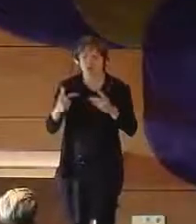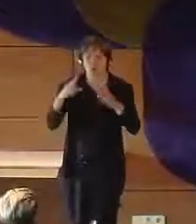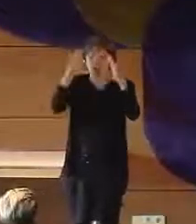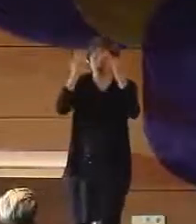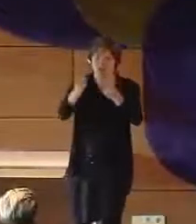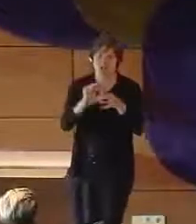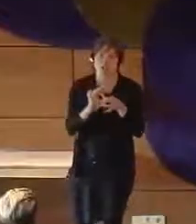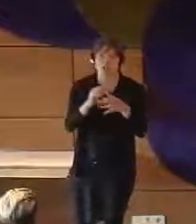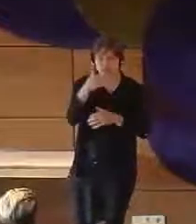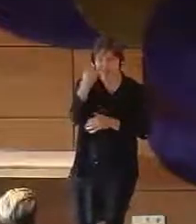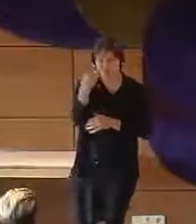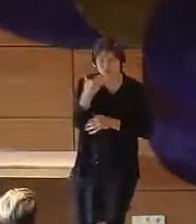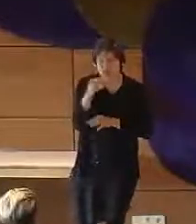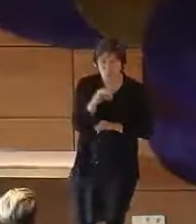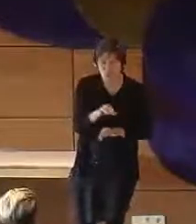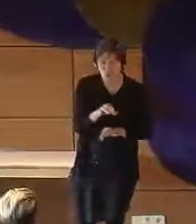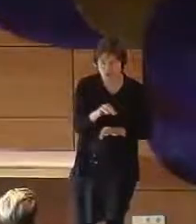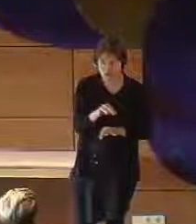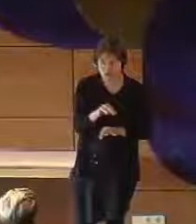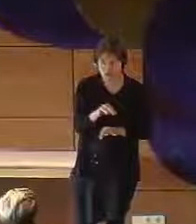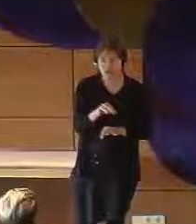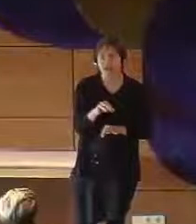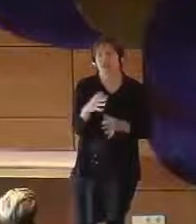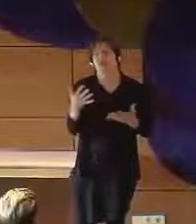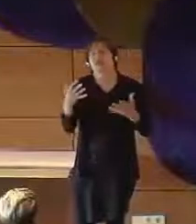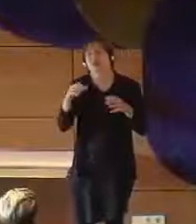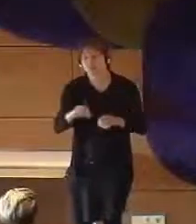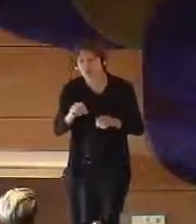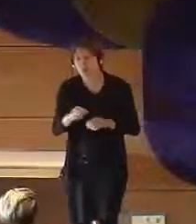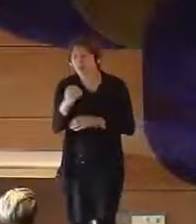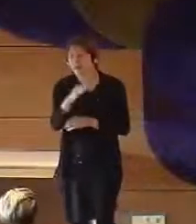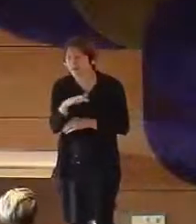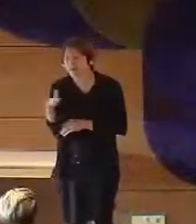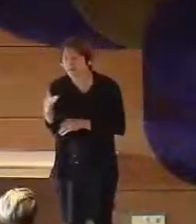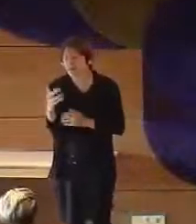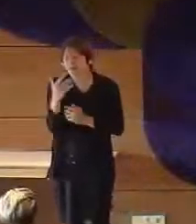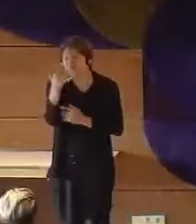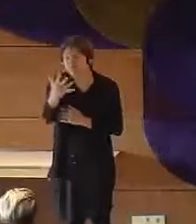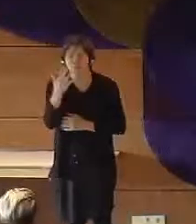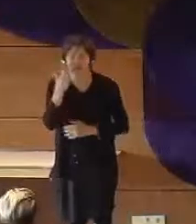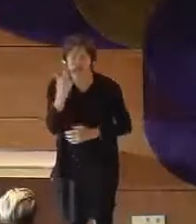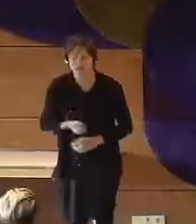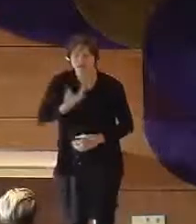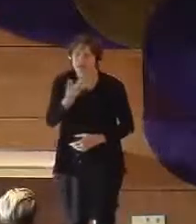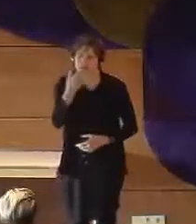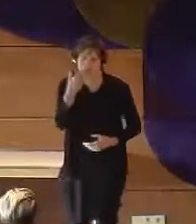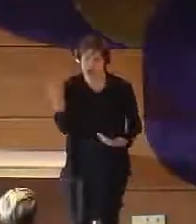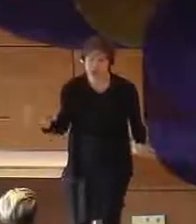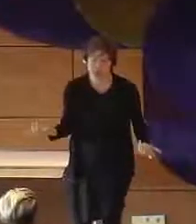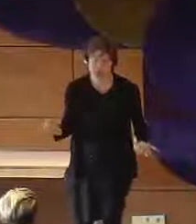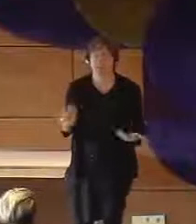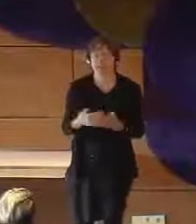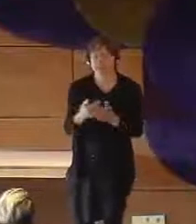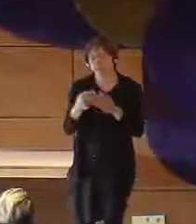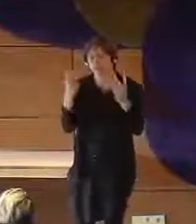of the pointers that they may not go through puberty on their own. So you should ask about that. The